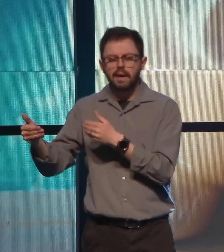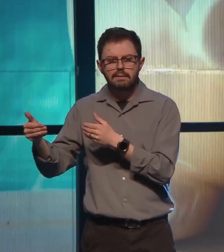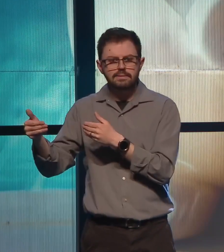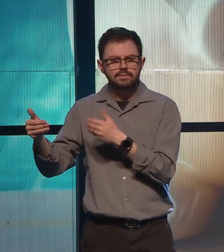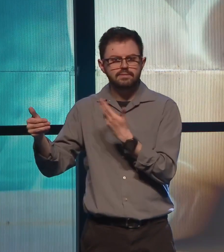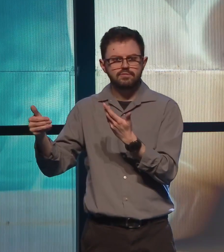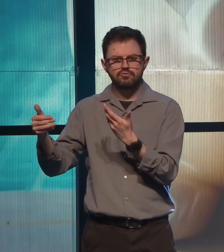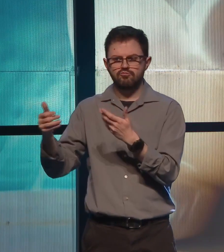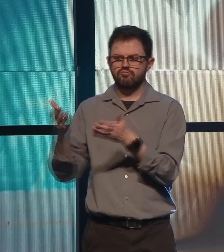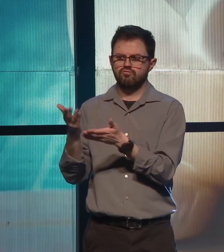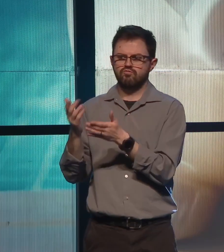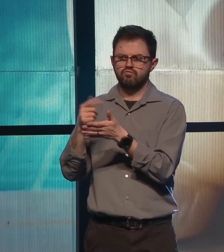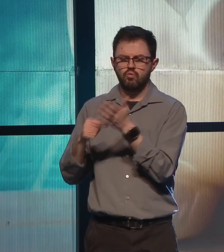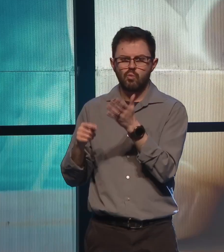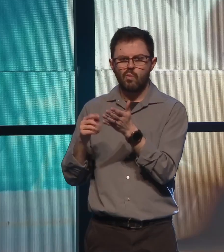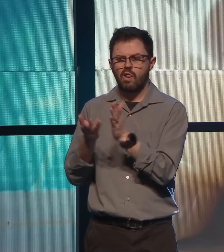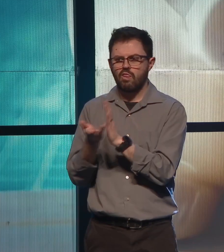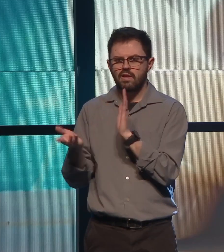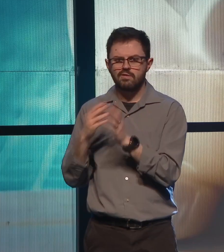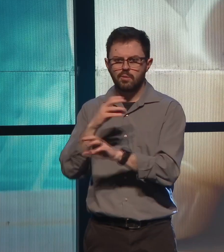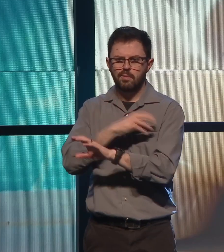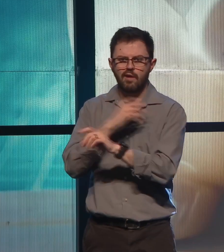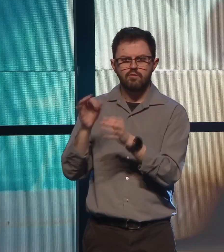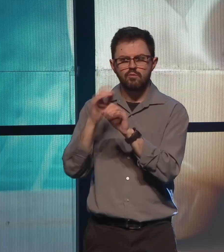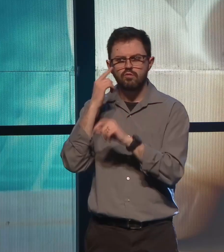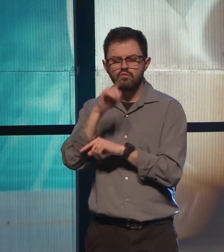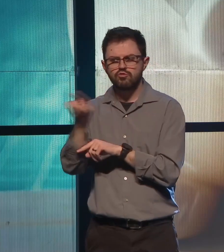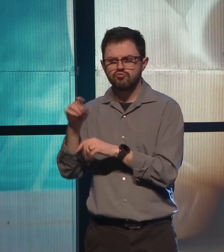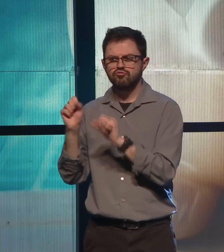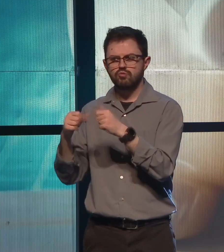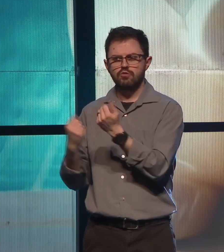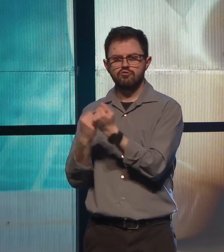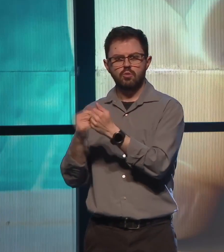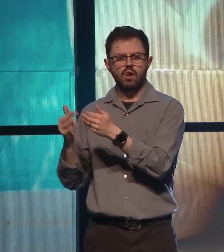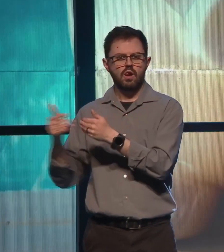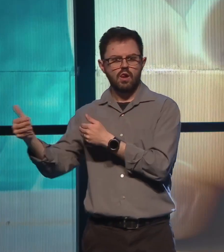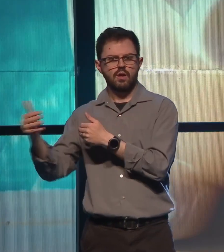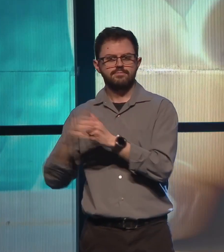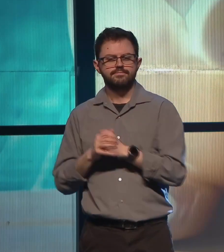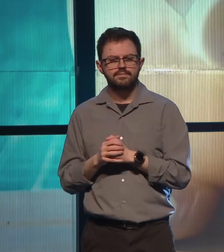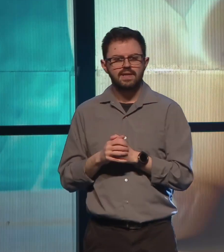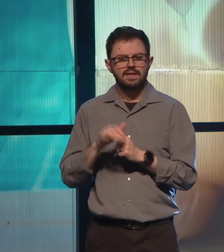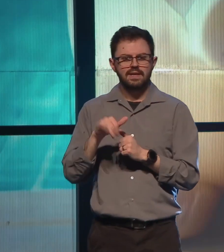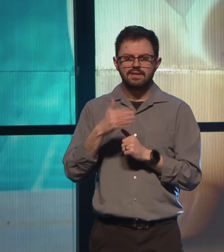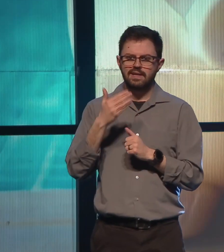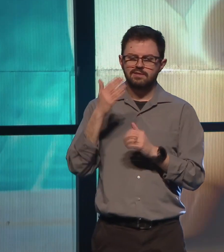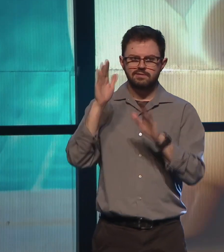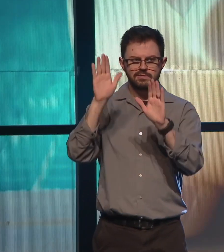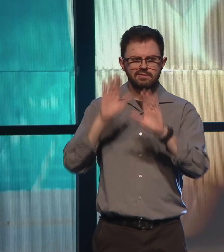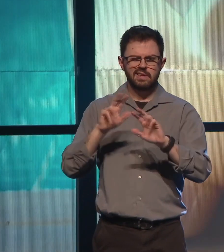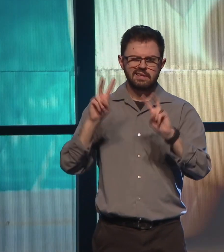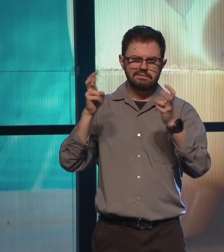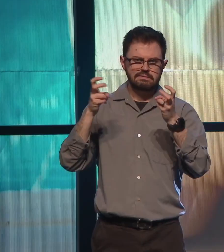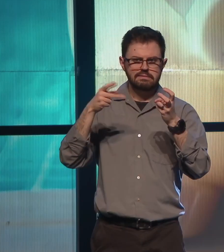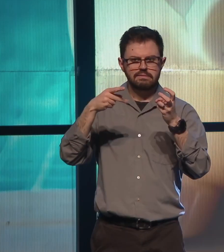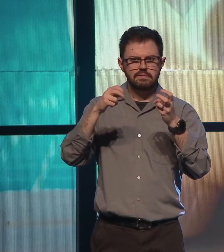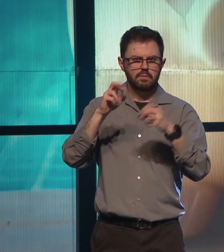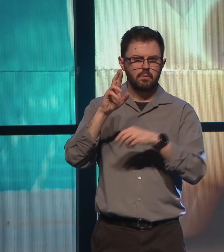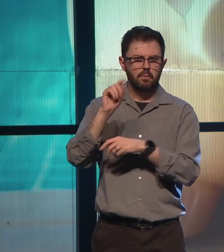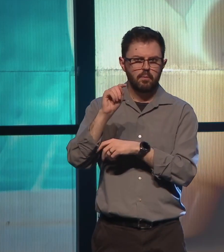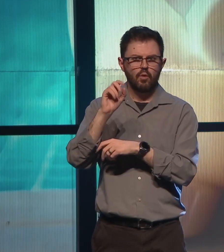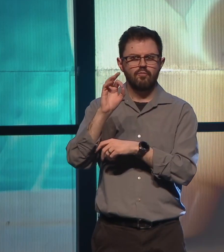powerful and that are important for you? And I think that develops a great portfolio of